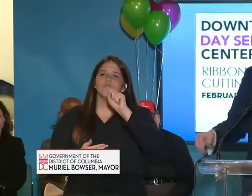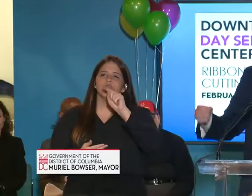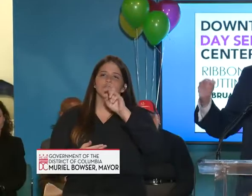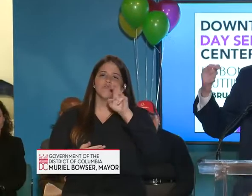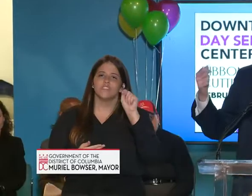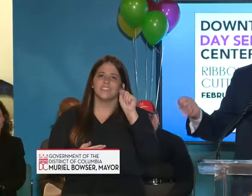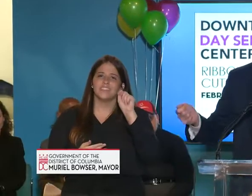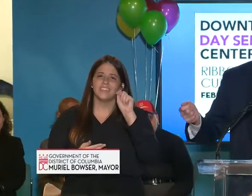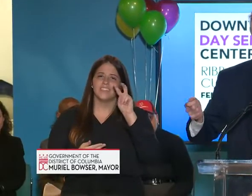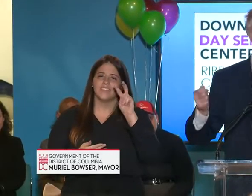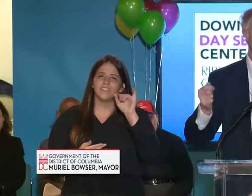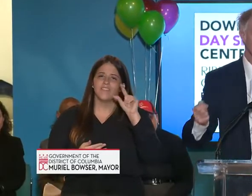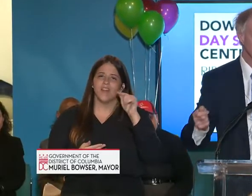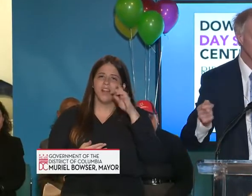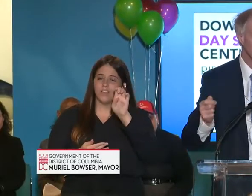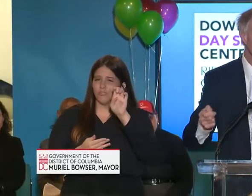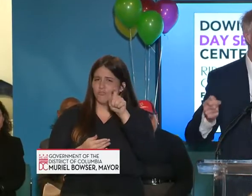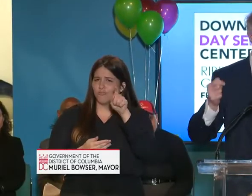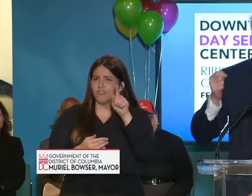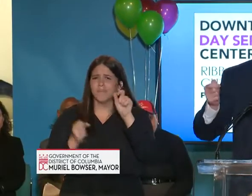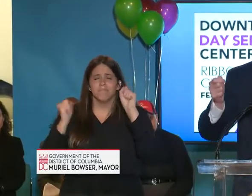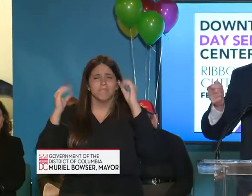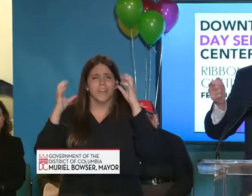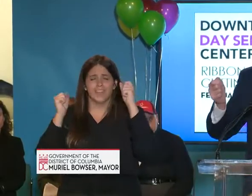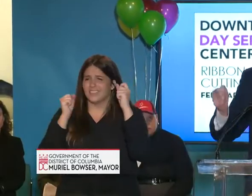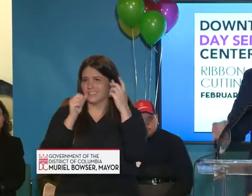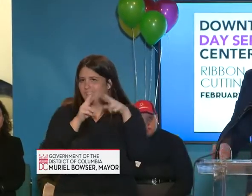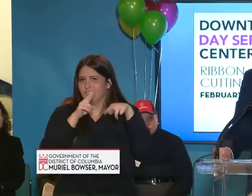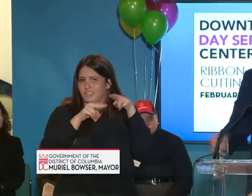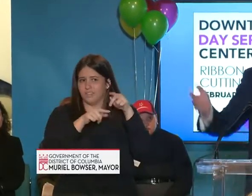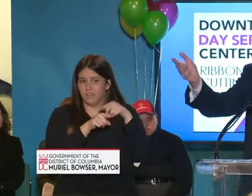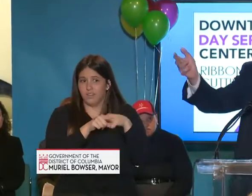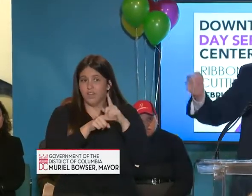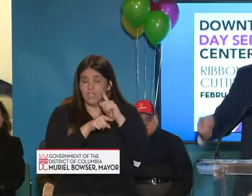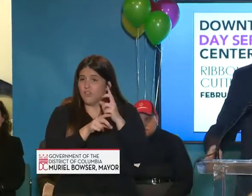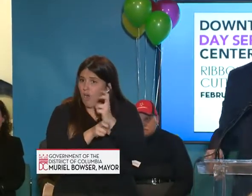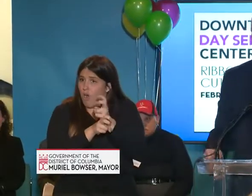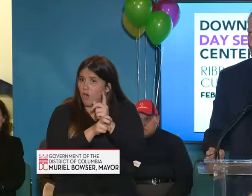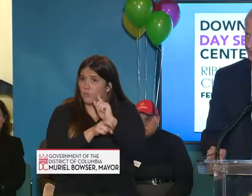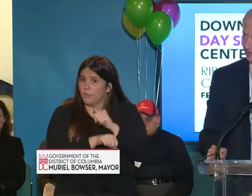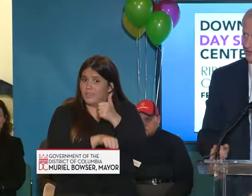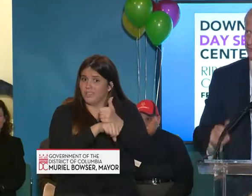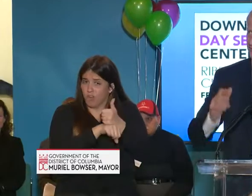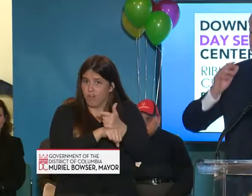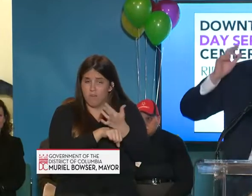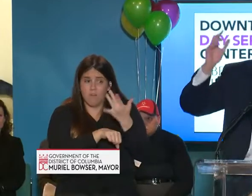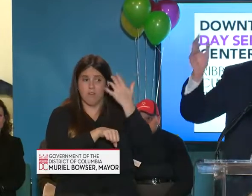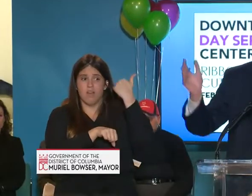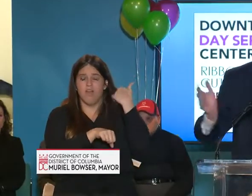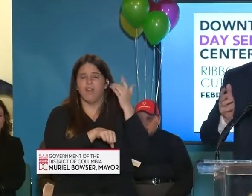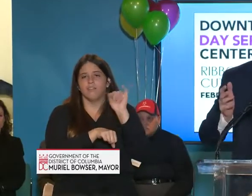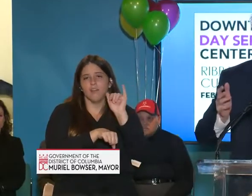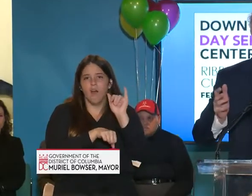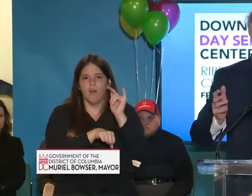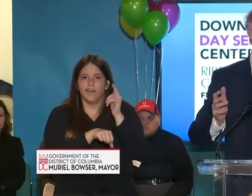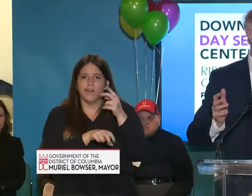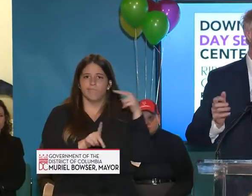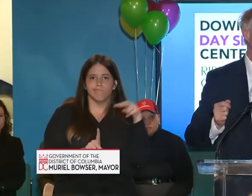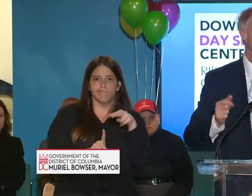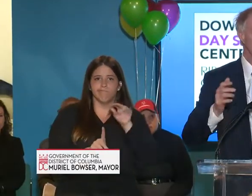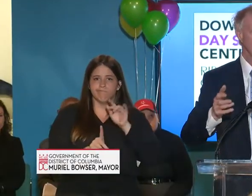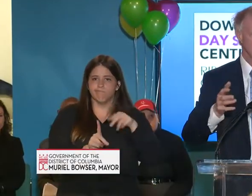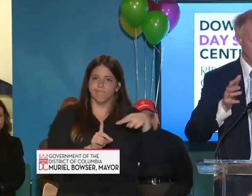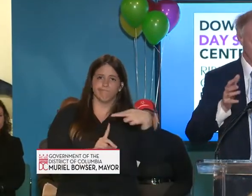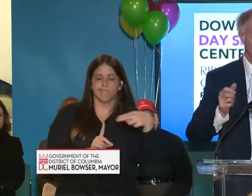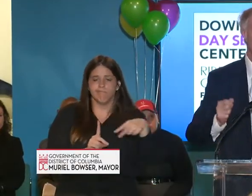sure, and what a tremendous facility that was. A difficult one when we first started, if you remember, John, the controversy around that, and yet